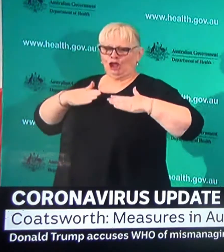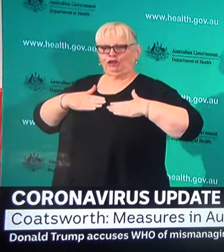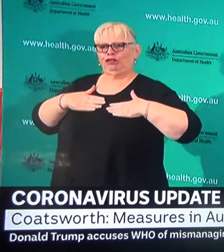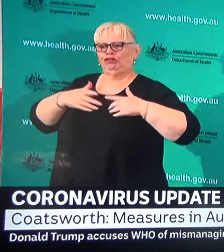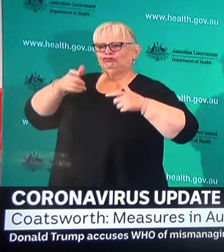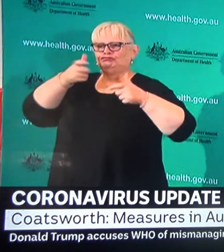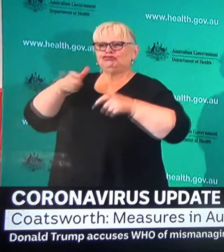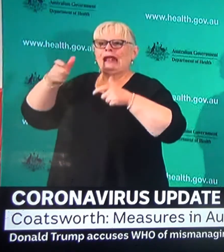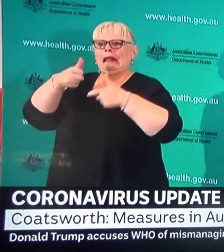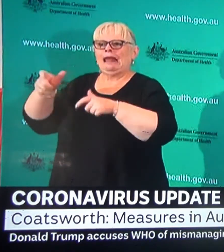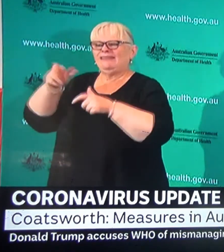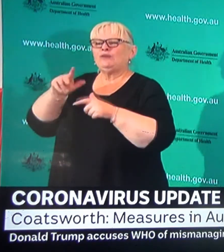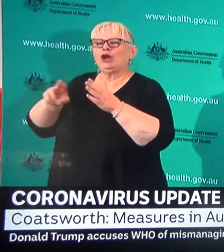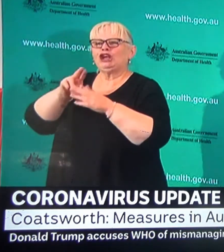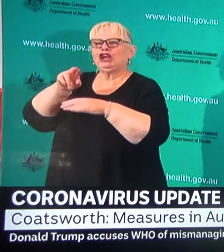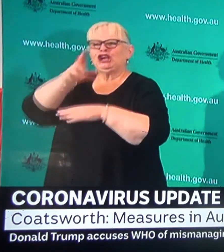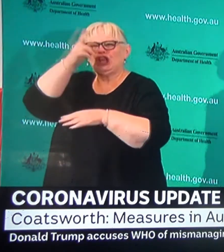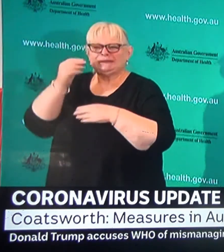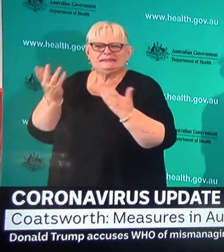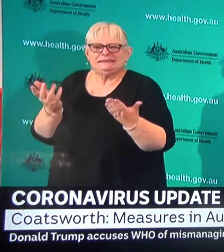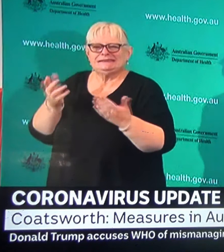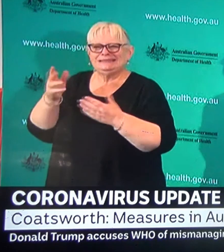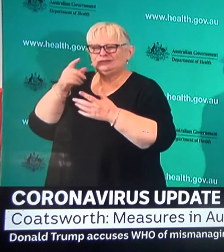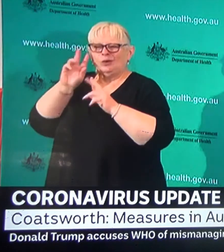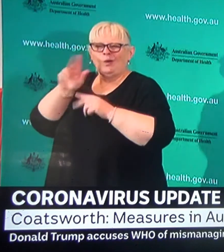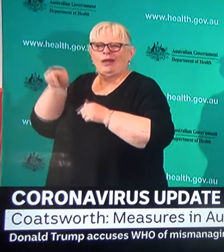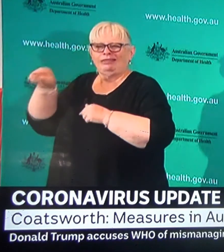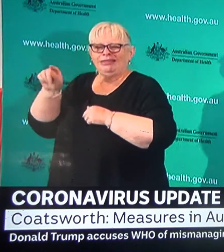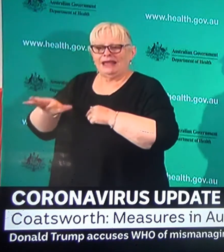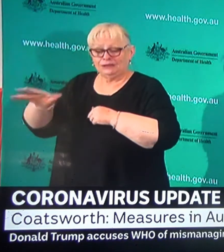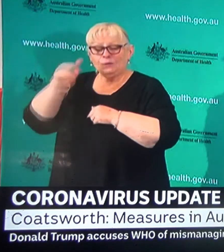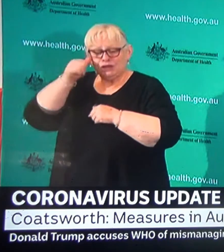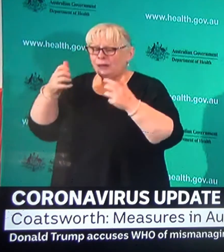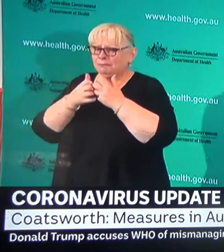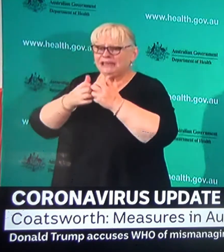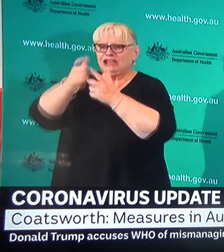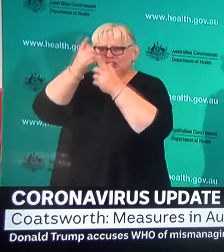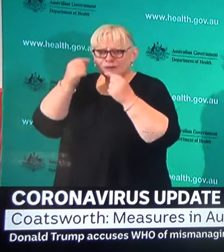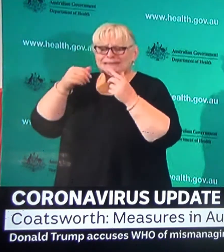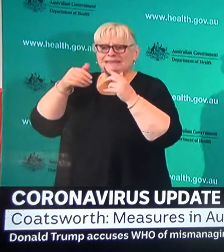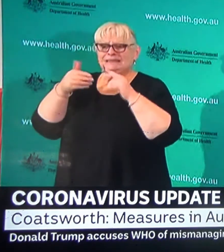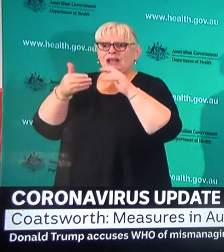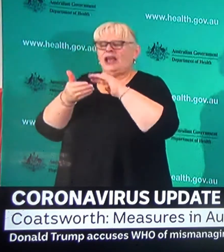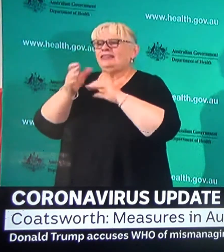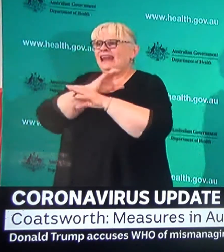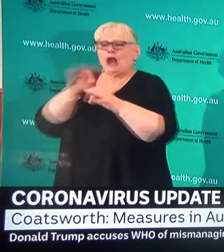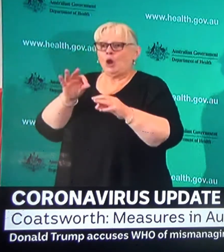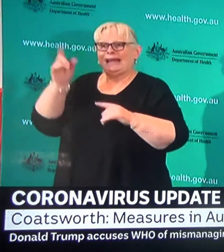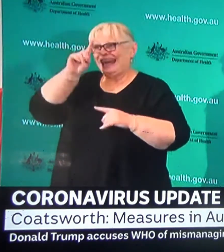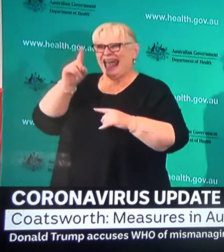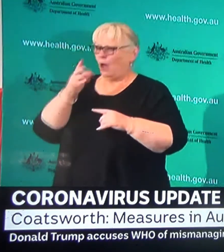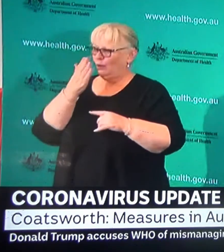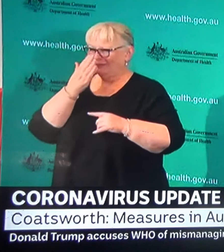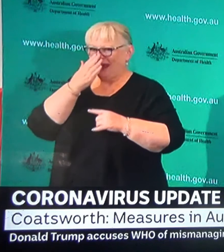answer. What we do know is that there are a large number of nurses within the Australian workforce that don't actually practice